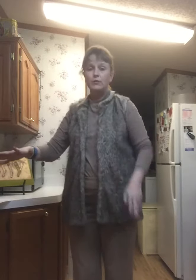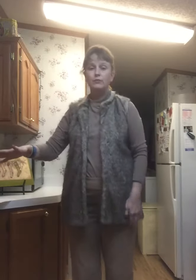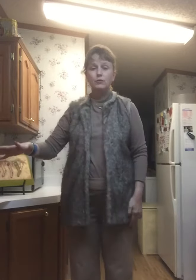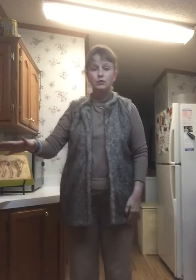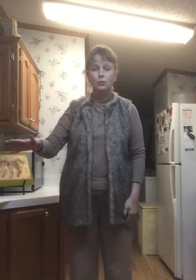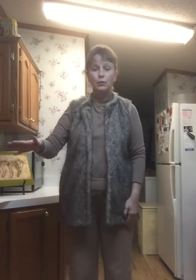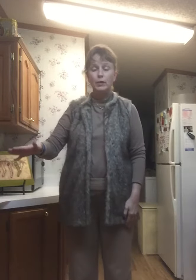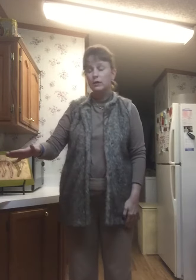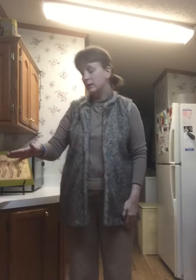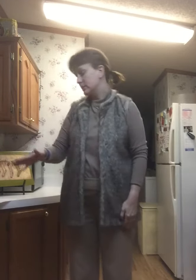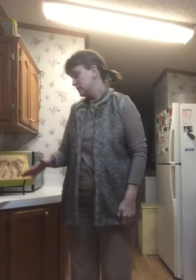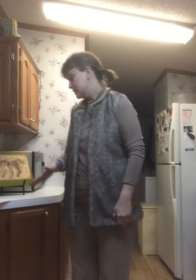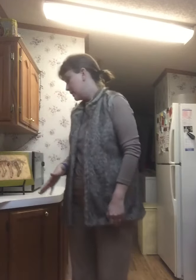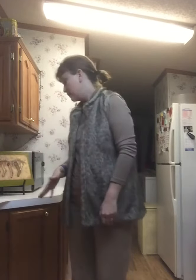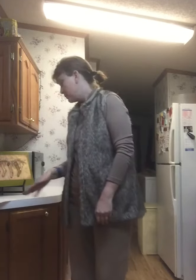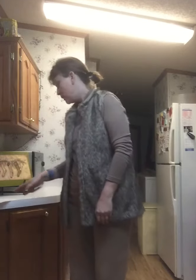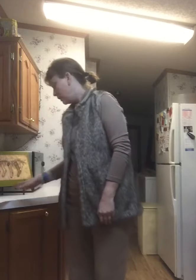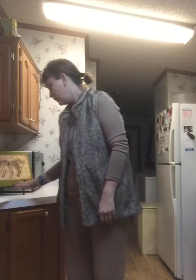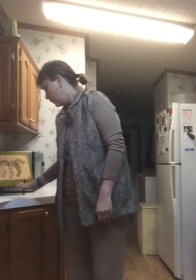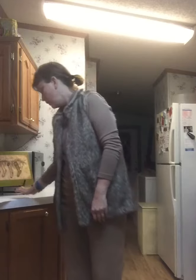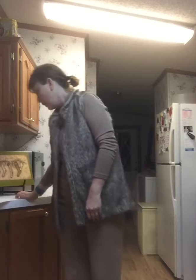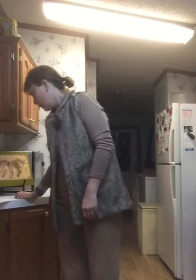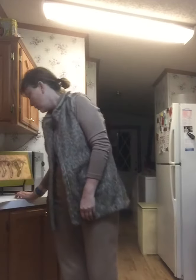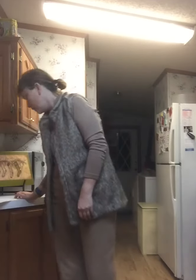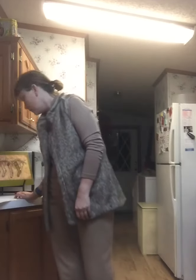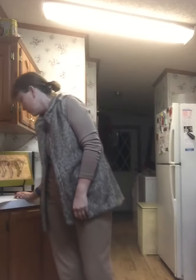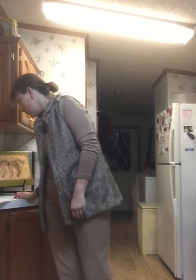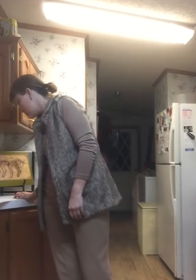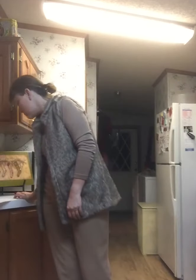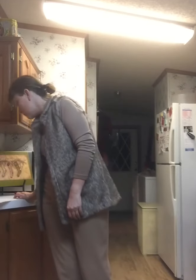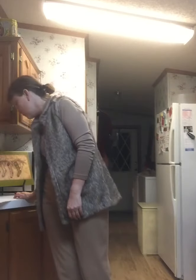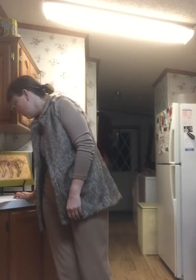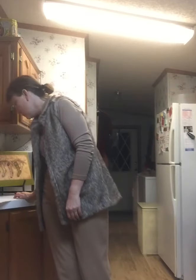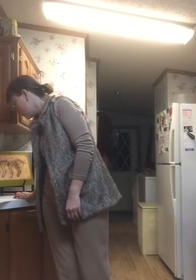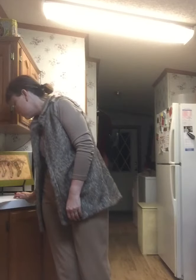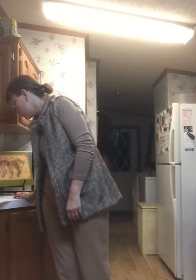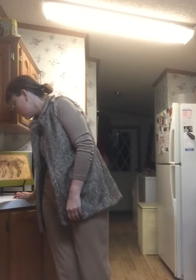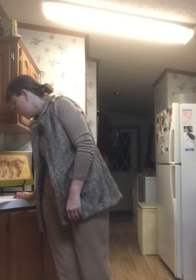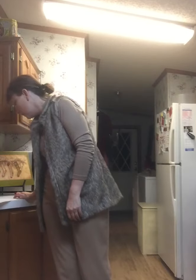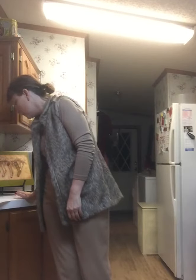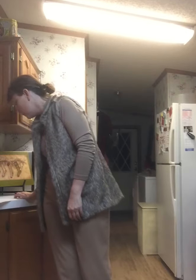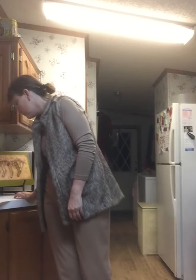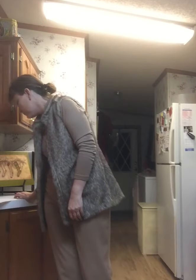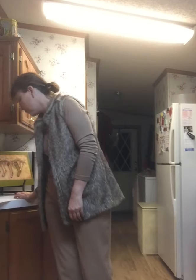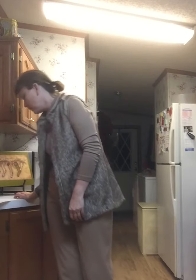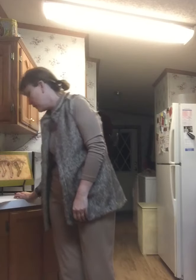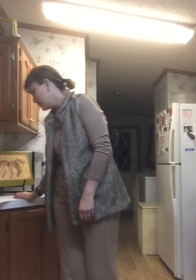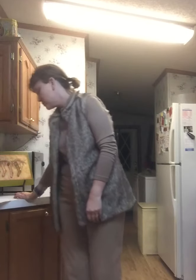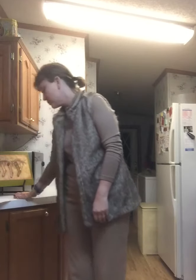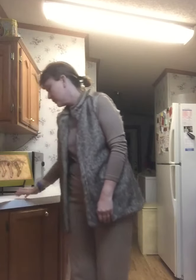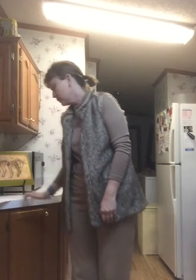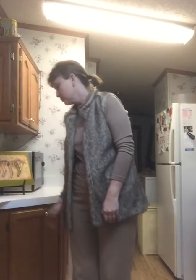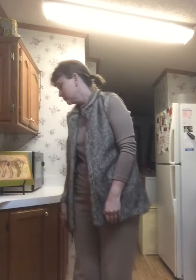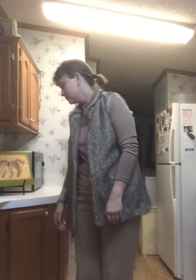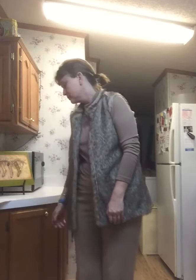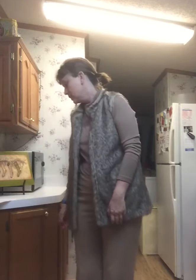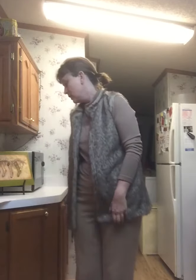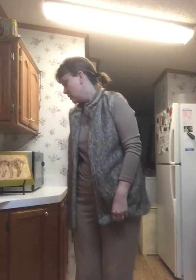then for joy, it's the same thing. Let's see, as thrill.